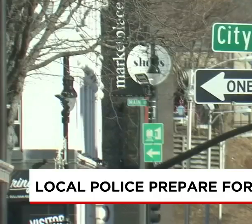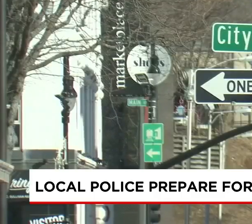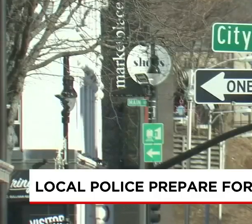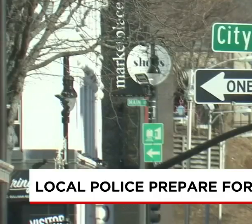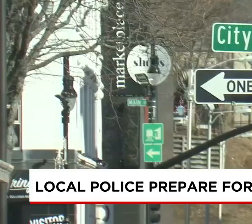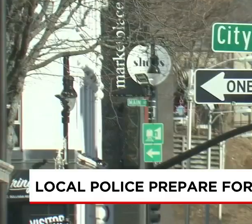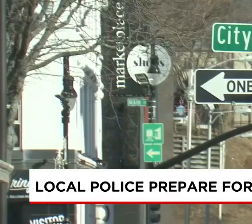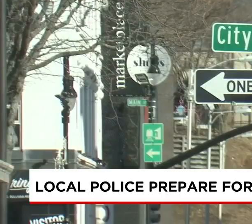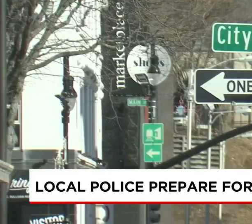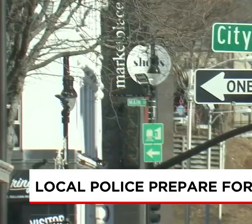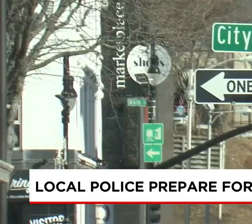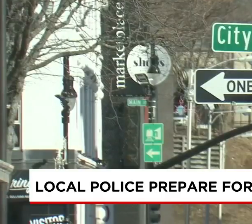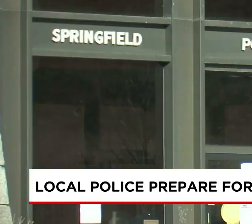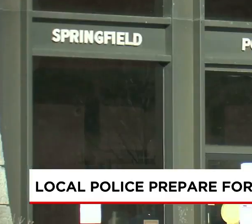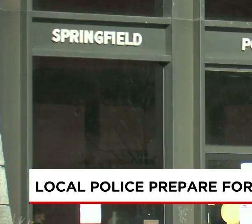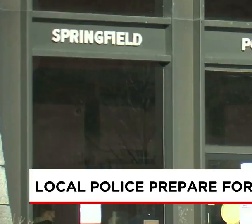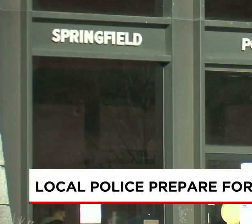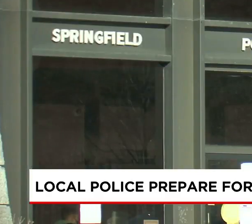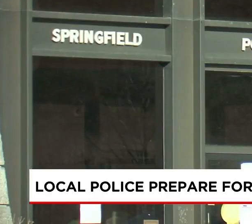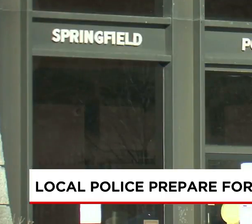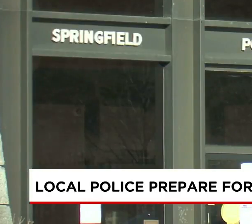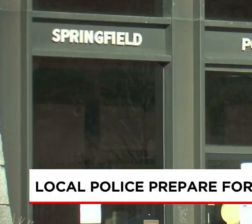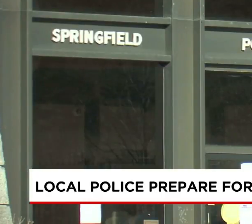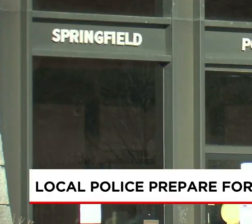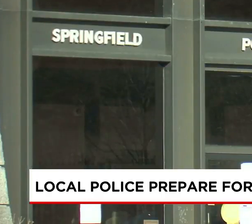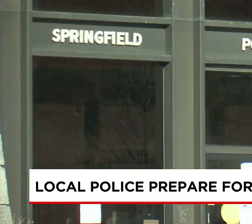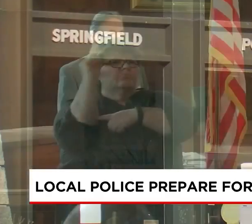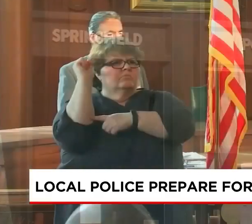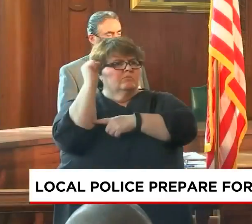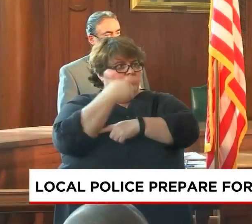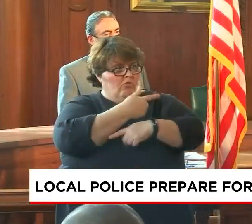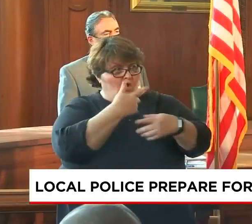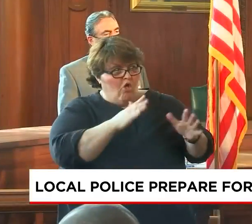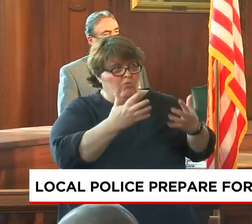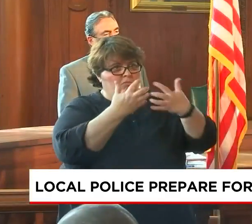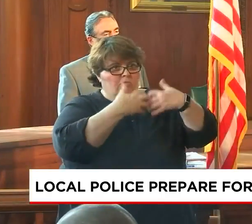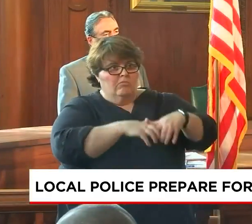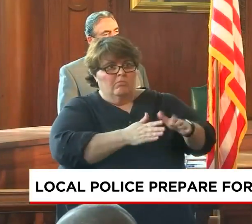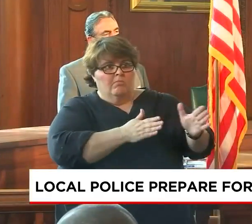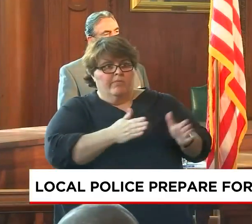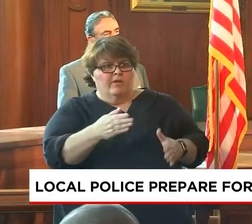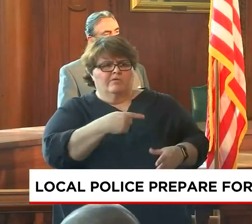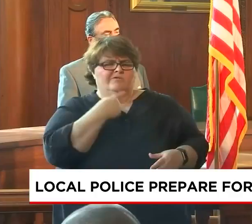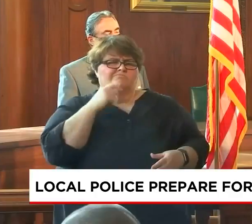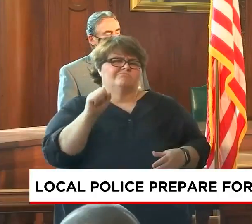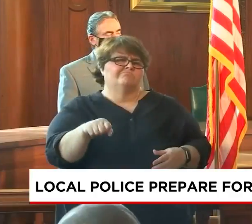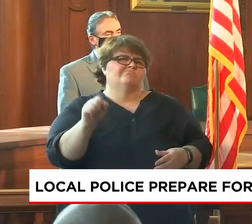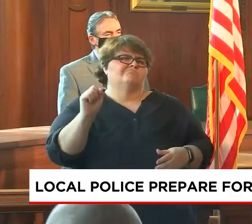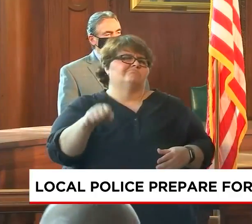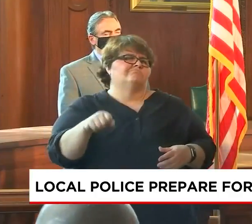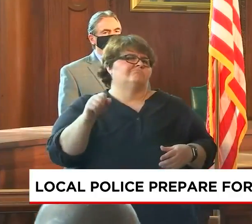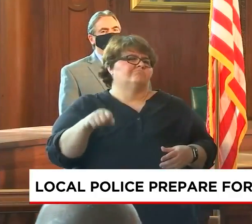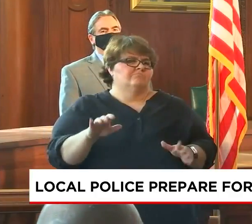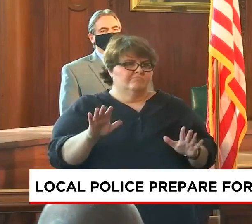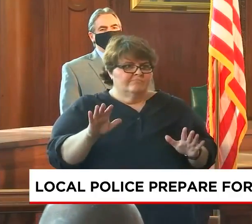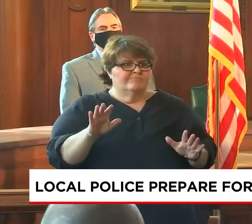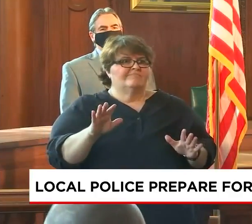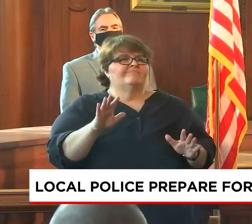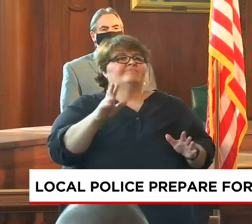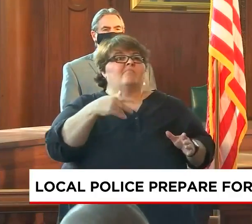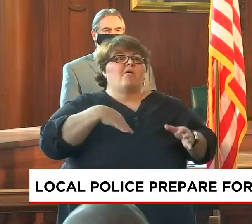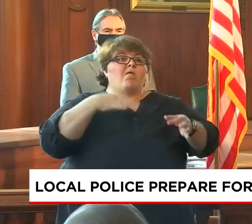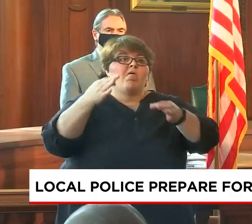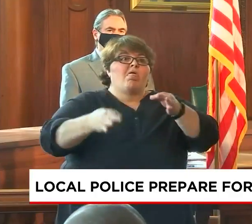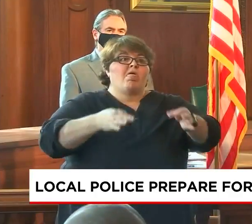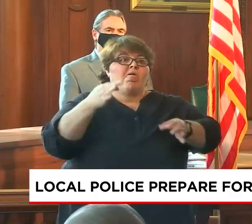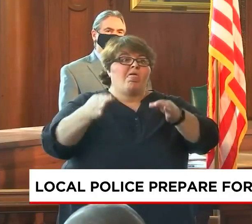Joe Biden is sworn in on Wednesday. Police Commissioner Cheryl Clapperud tells Western Mass News the department is ready to go. But I will